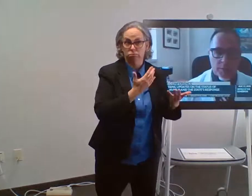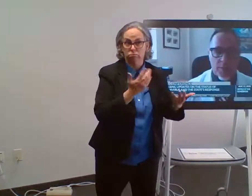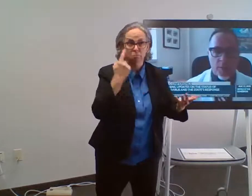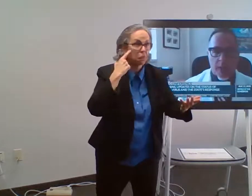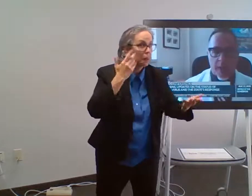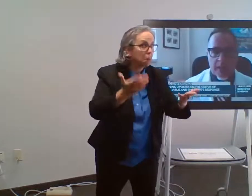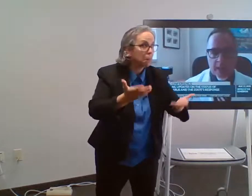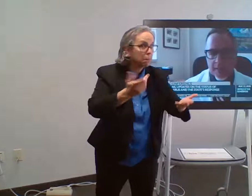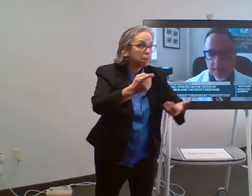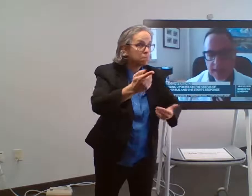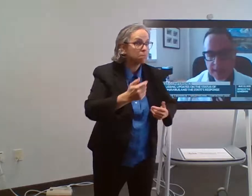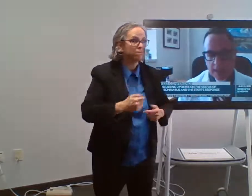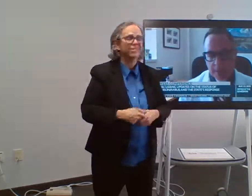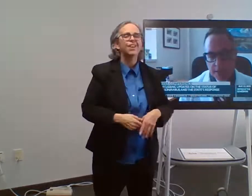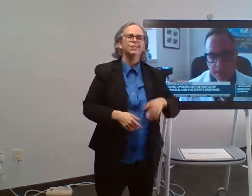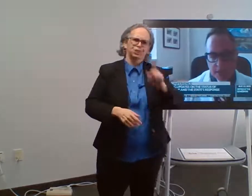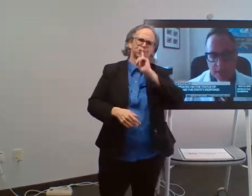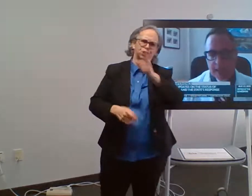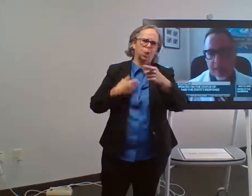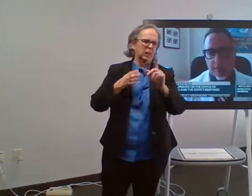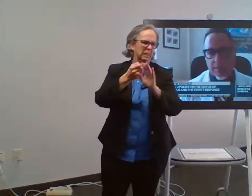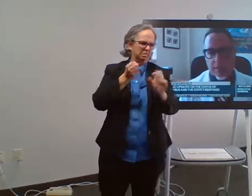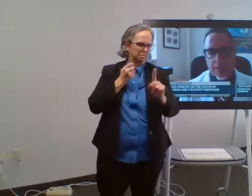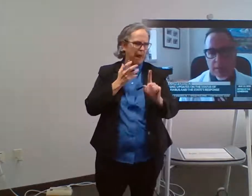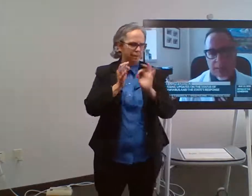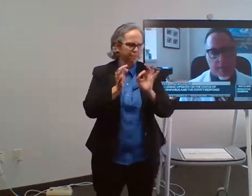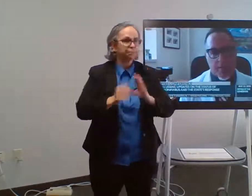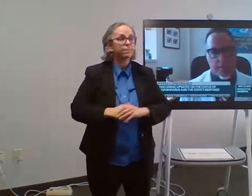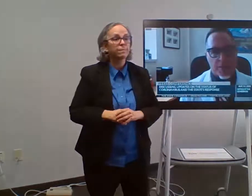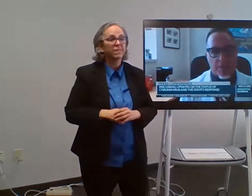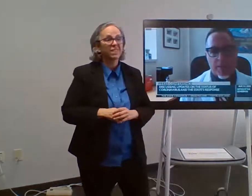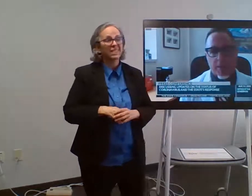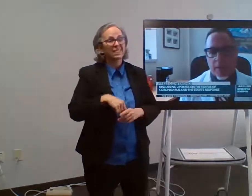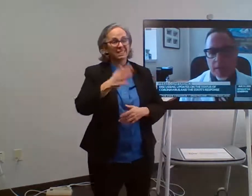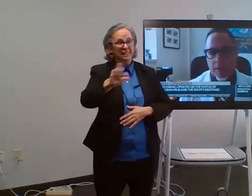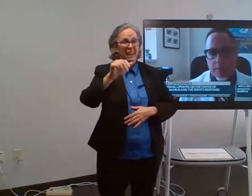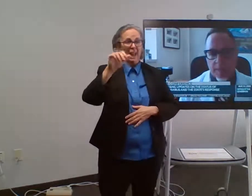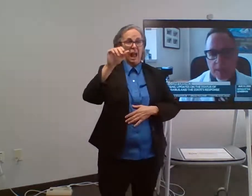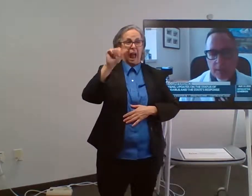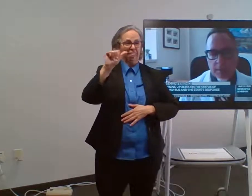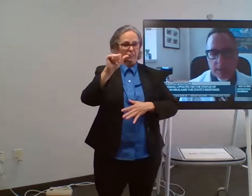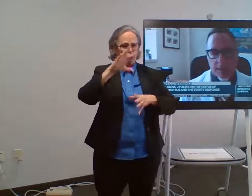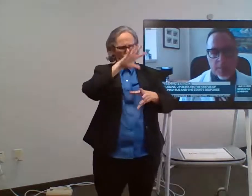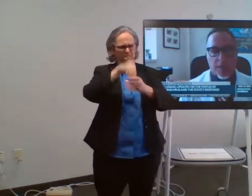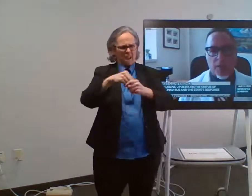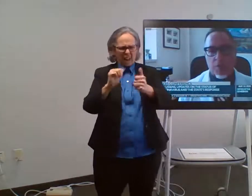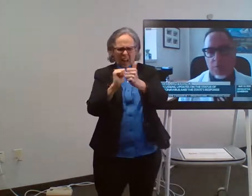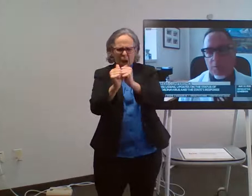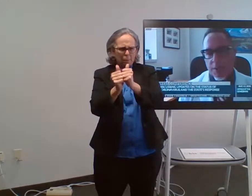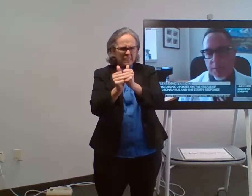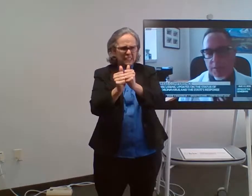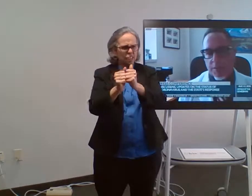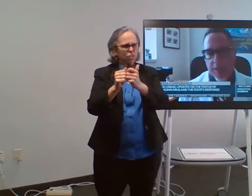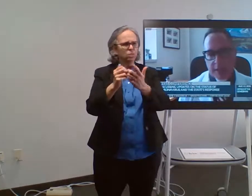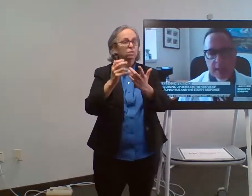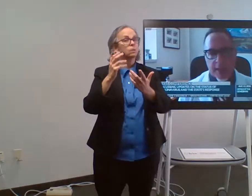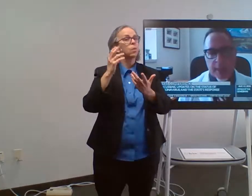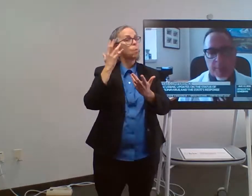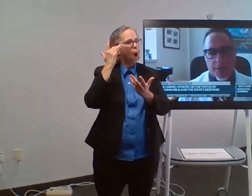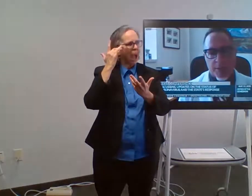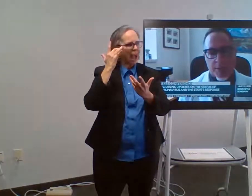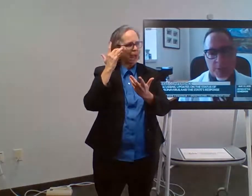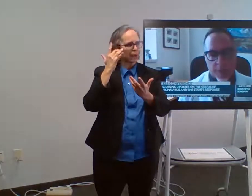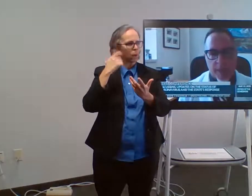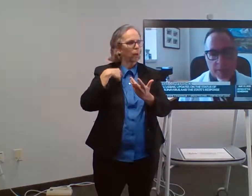the reason why athletic competition and athletes are being mentioned, because we know there's a risk with